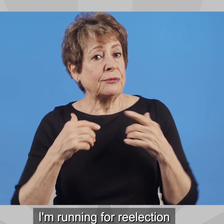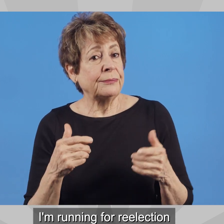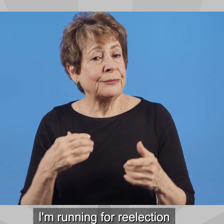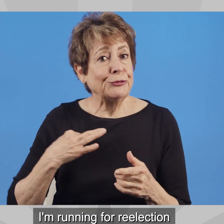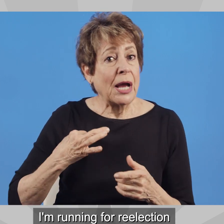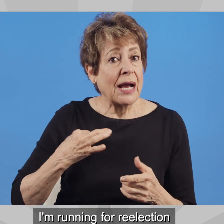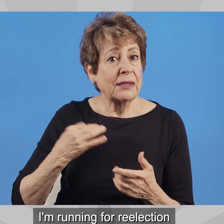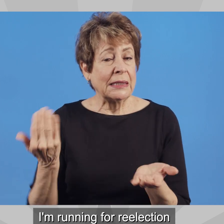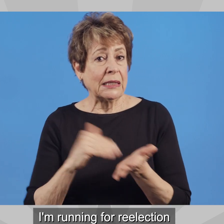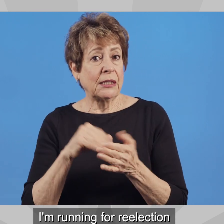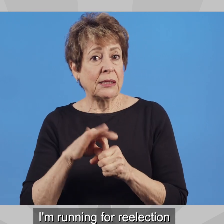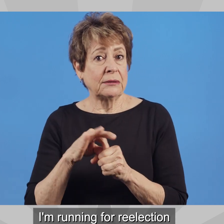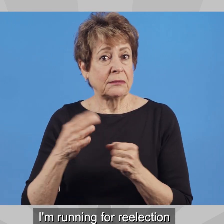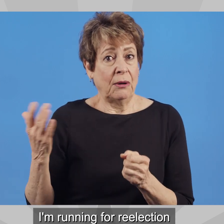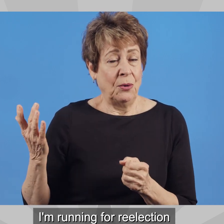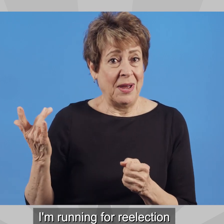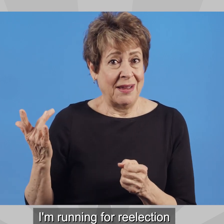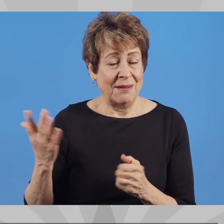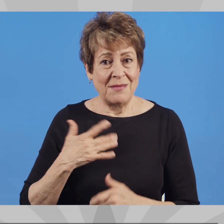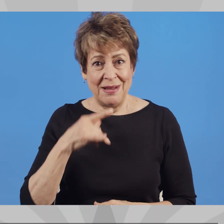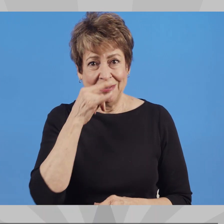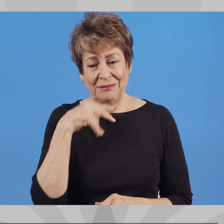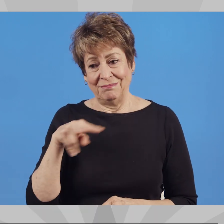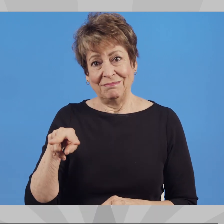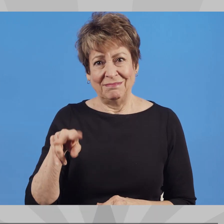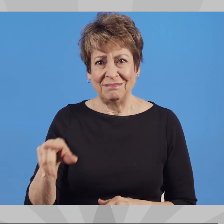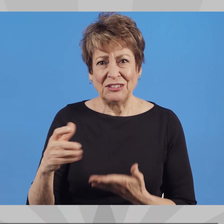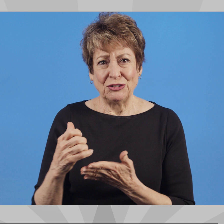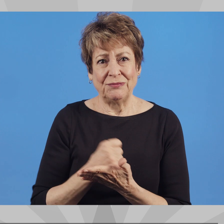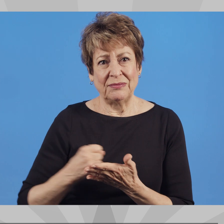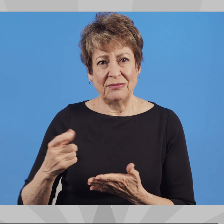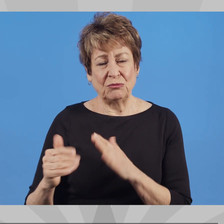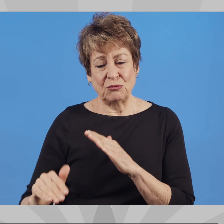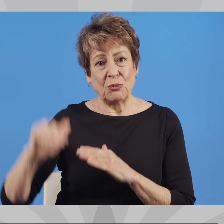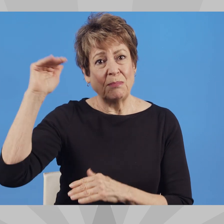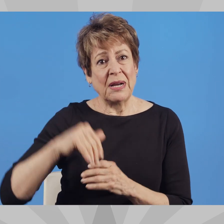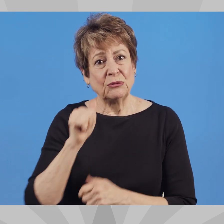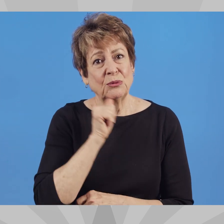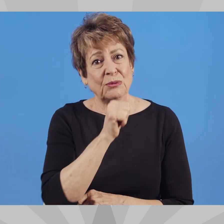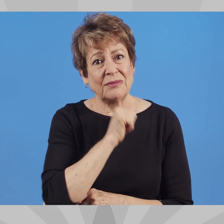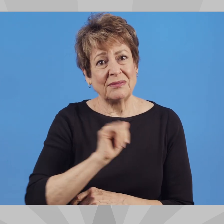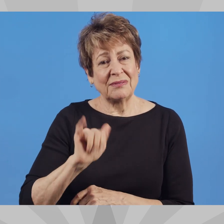I'm running for re-election because my kids deserve to grow up in the Arizona I know and love.